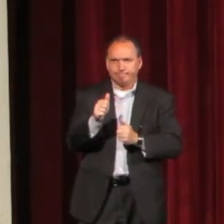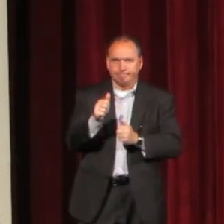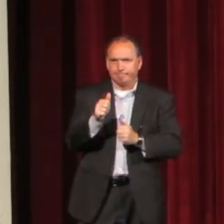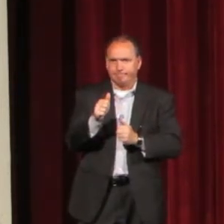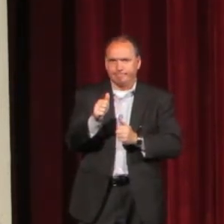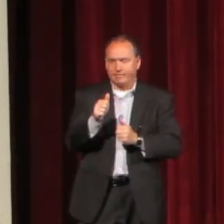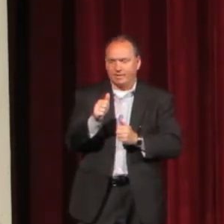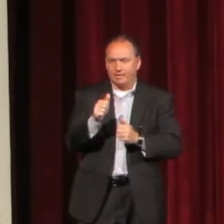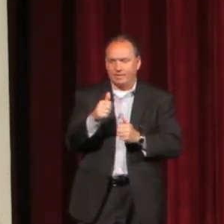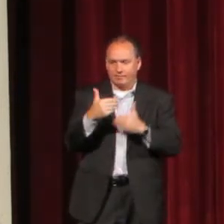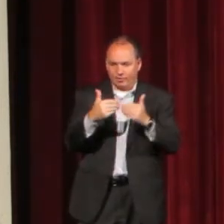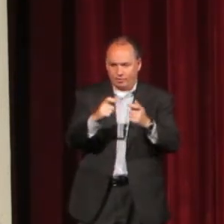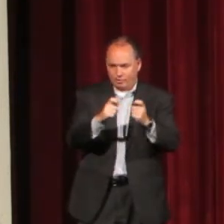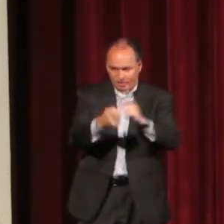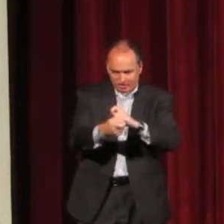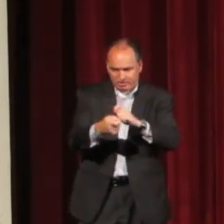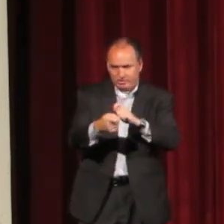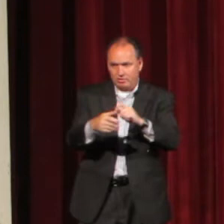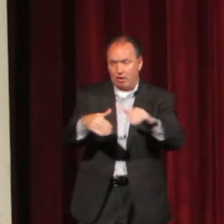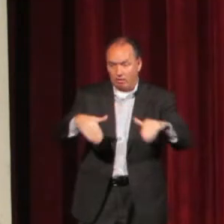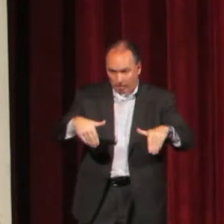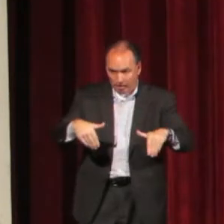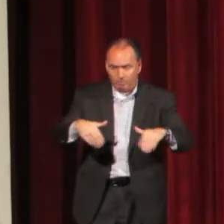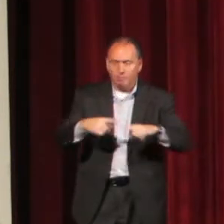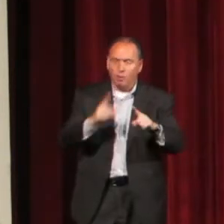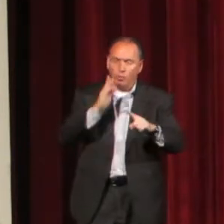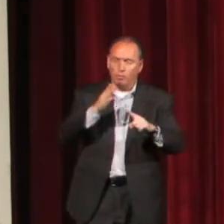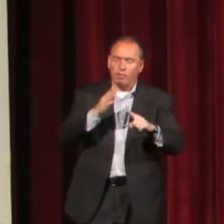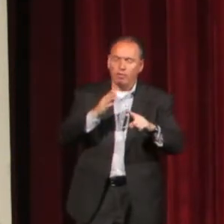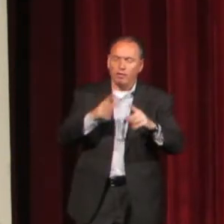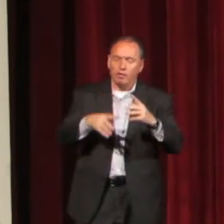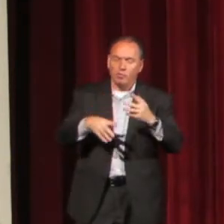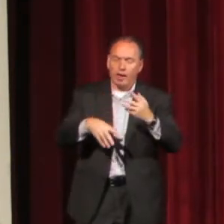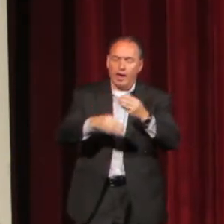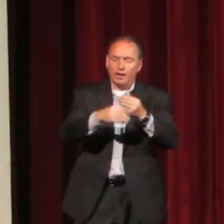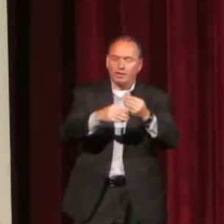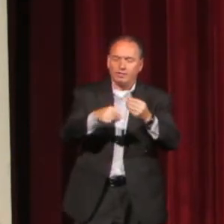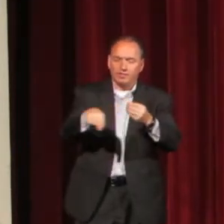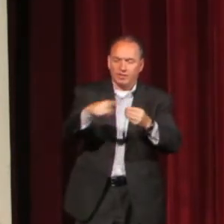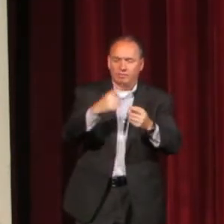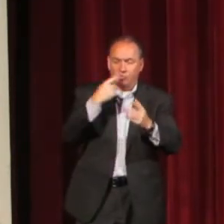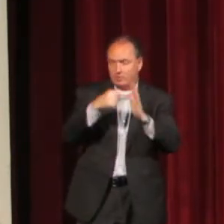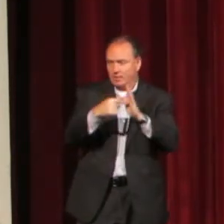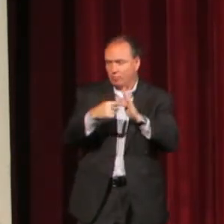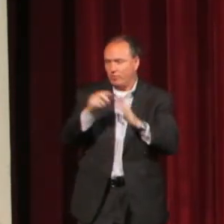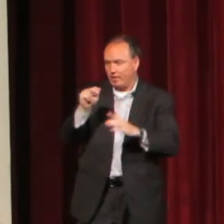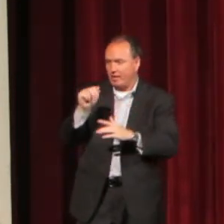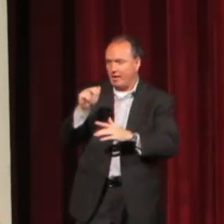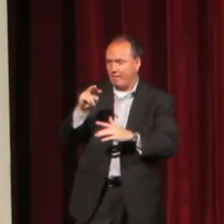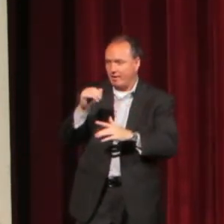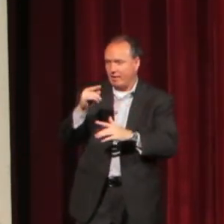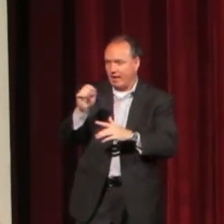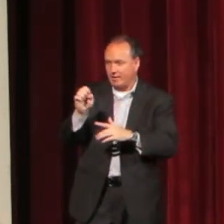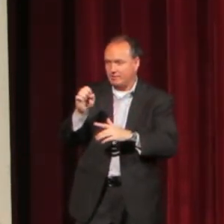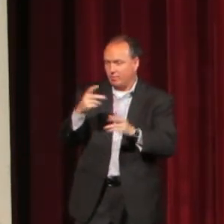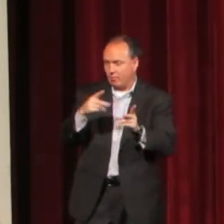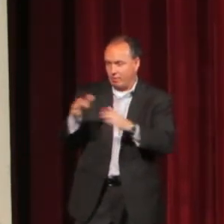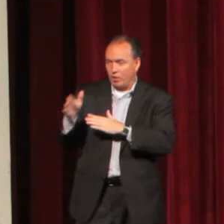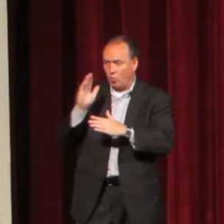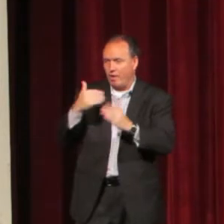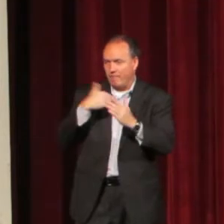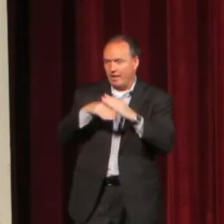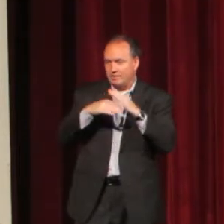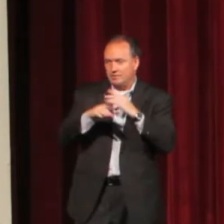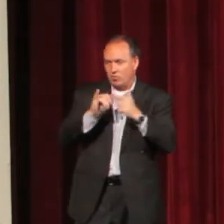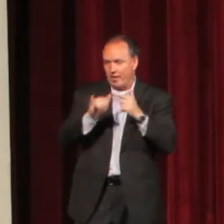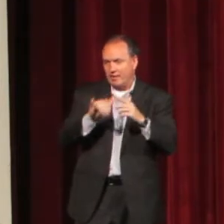of the further changes yet. We are adding them to, like, for example, the Navigate Prepared. They will have